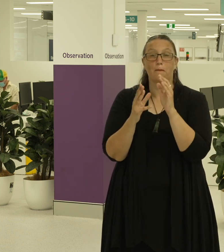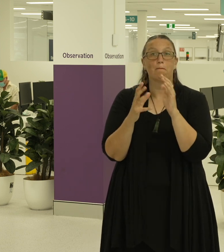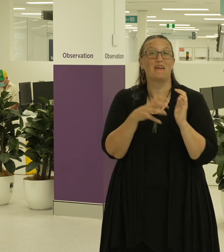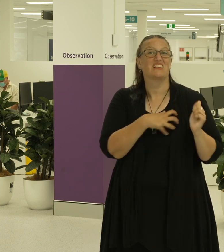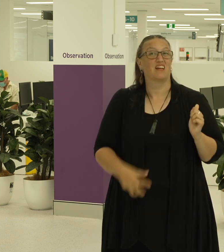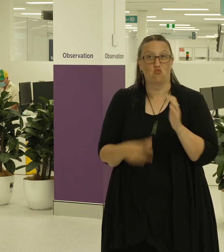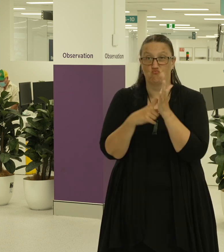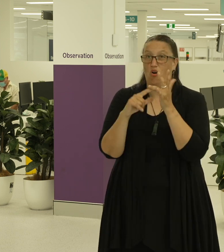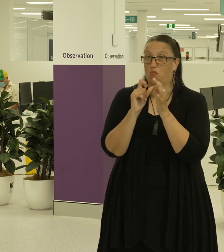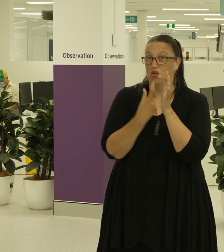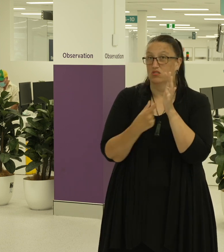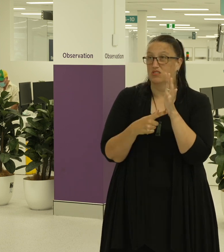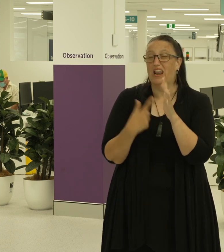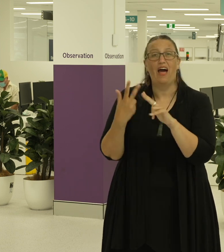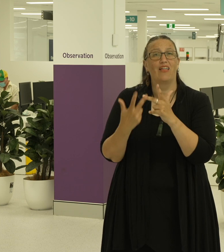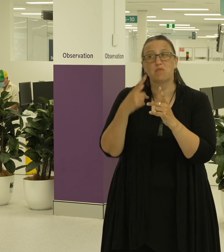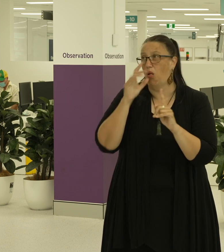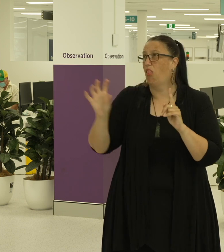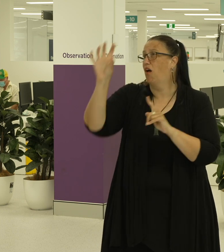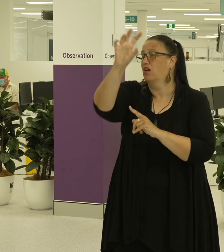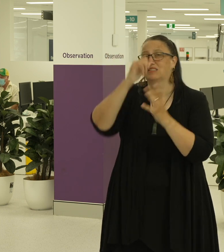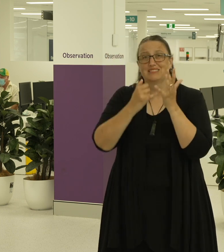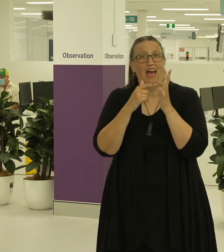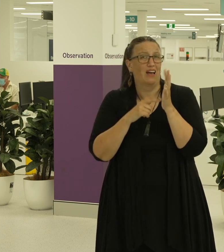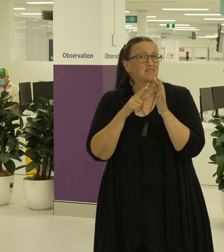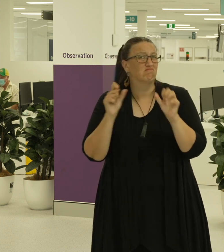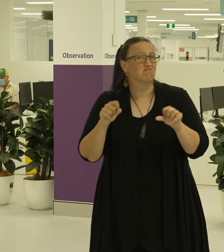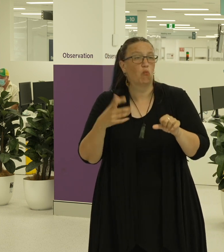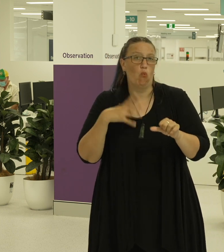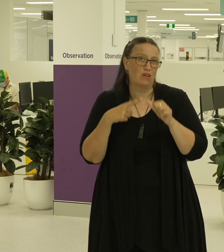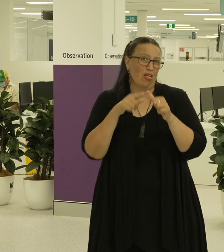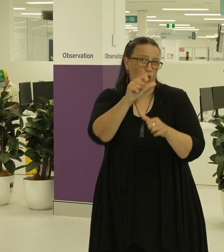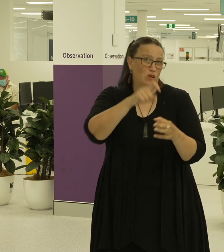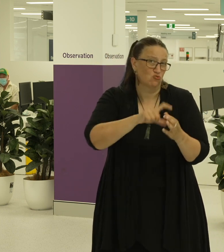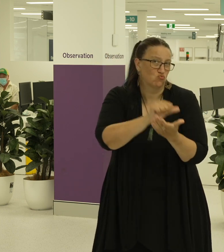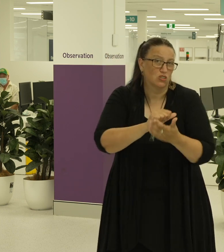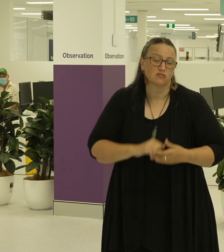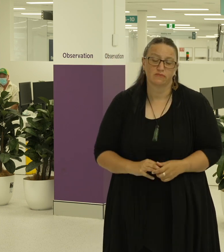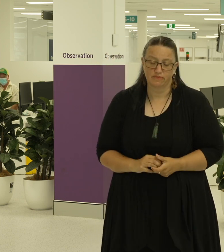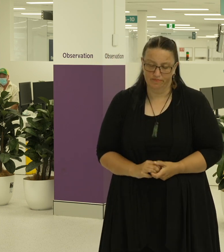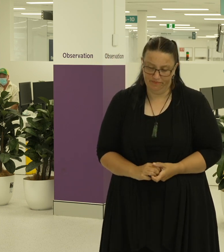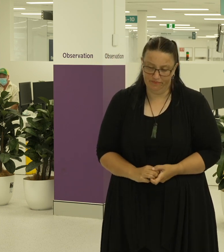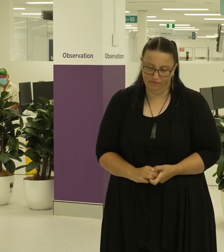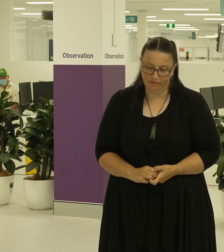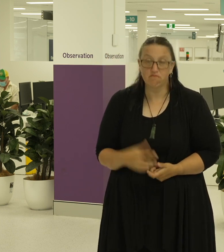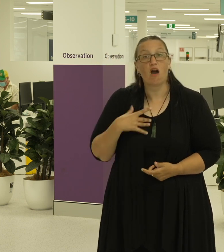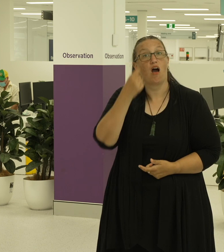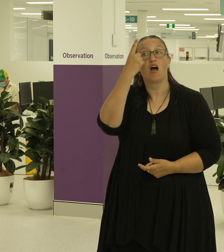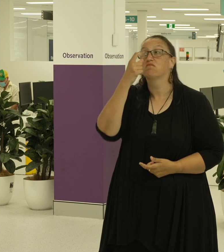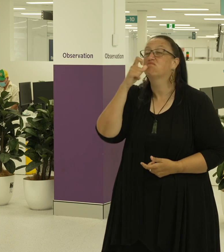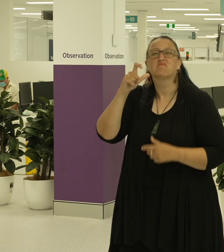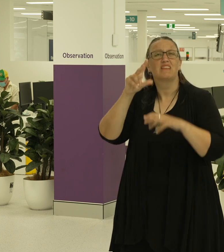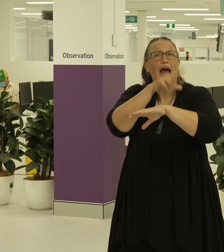states and territories because you're right, it is an issue that we need to address. My understanding is that the National Cabinet is waiting